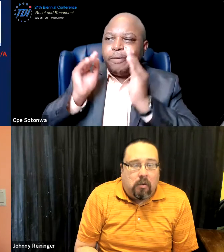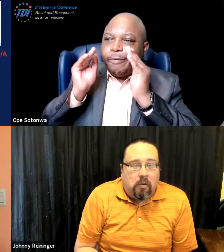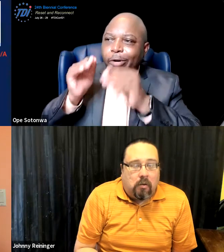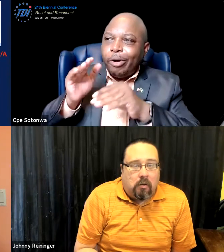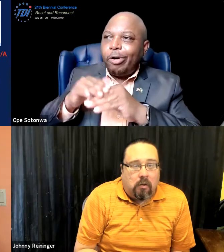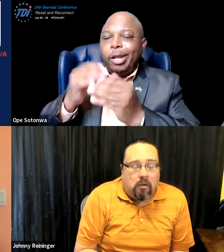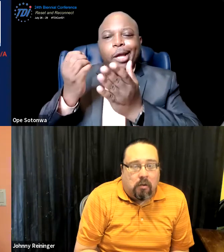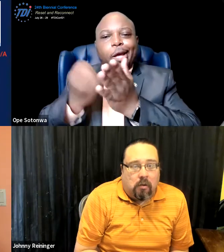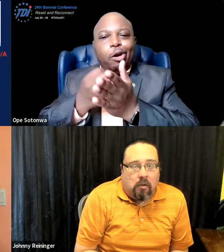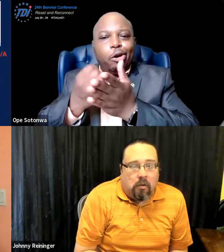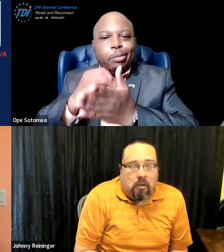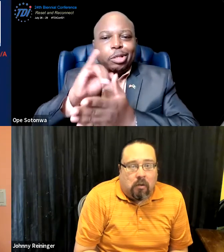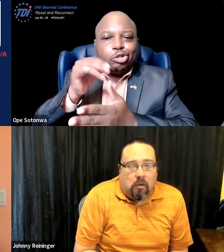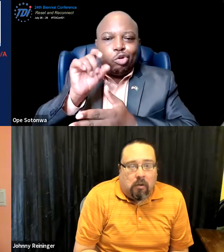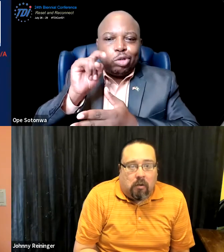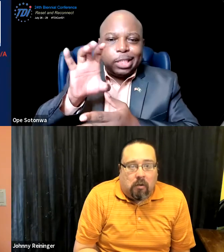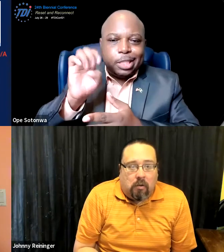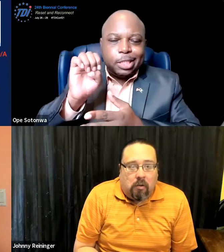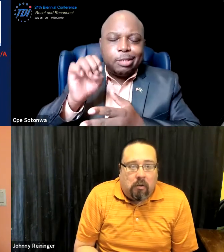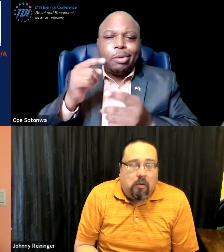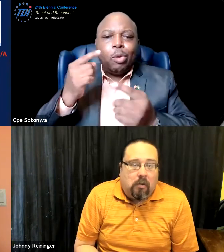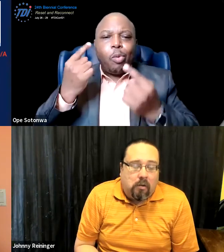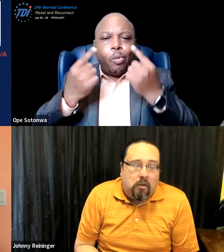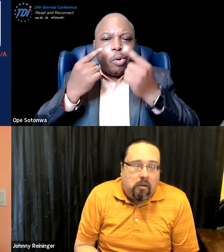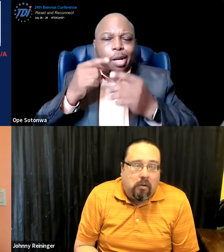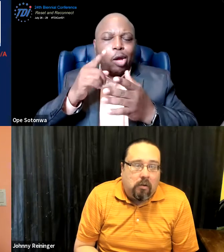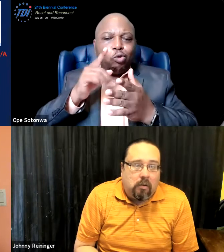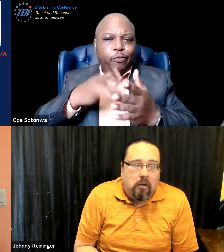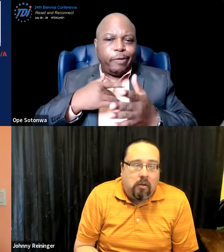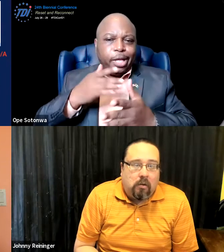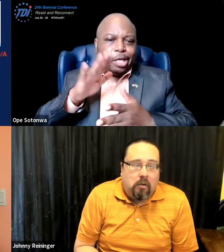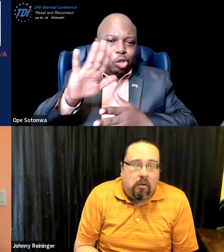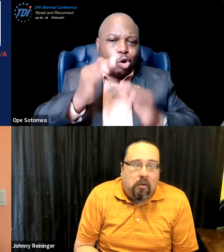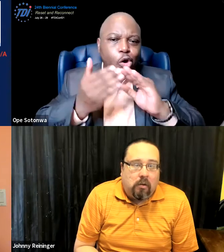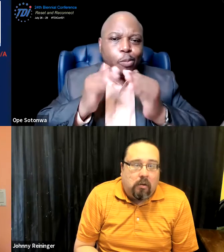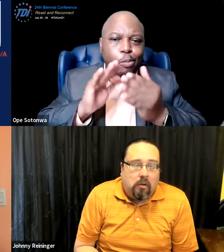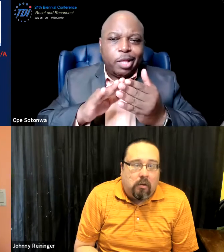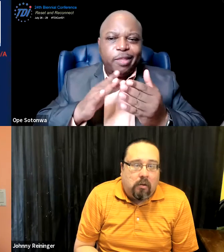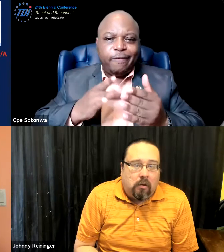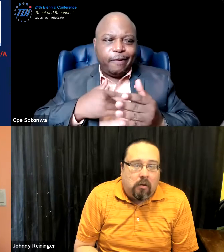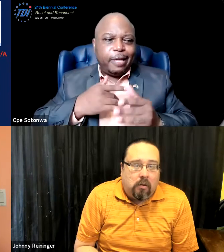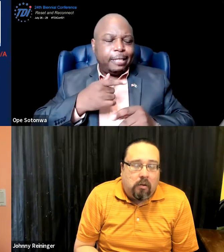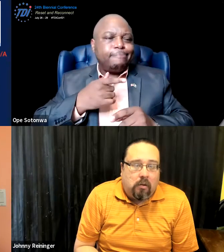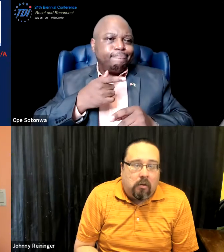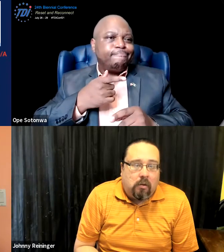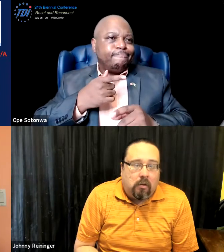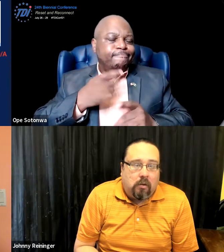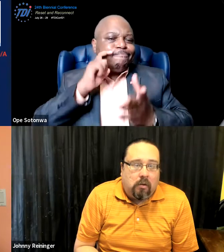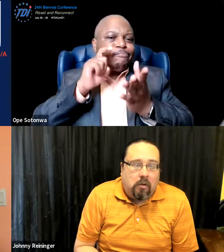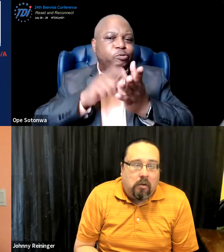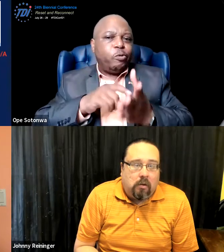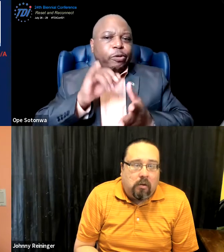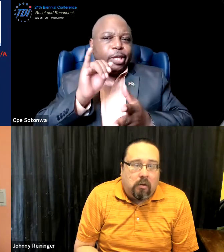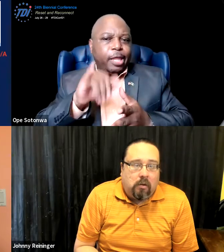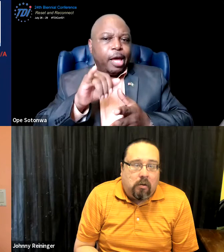that sometimes the policy has been focusing on justice, but we have to